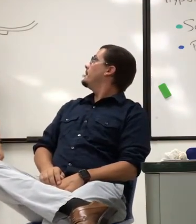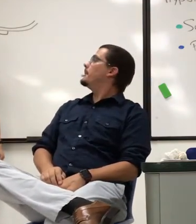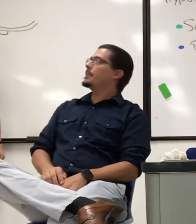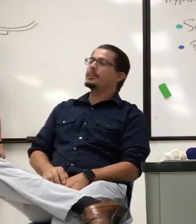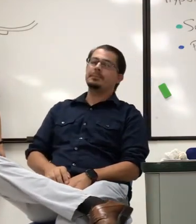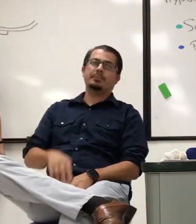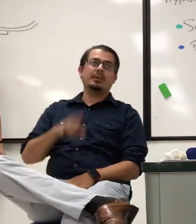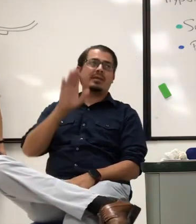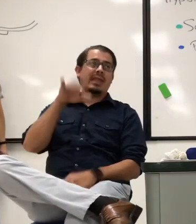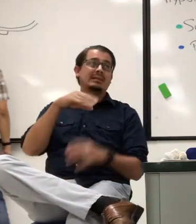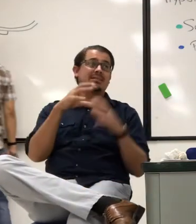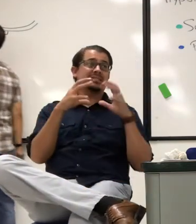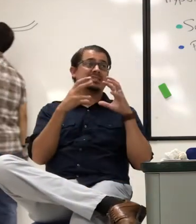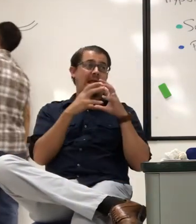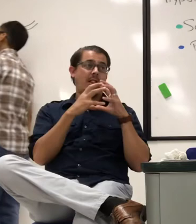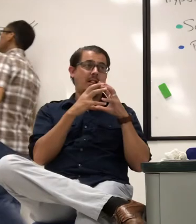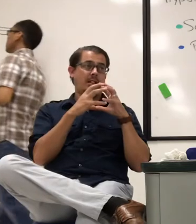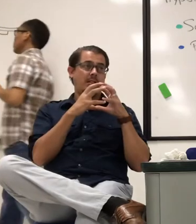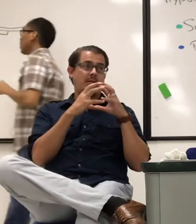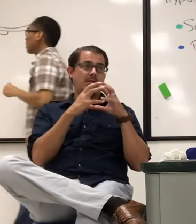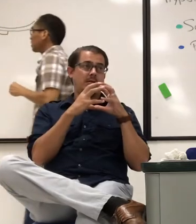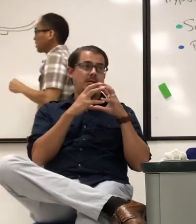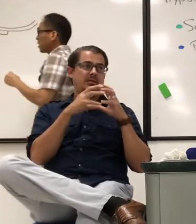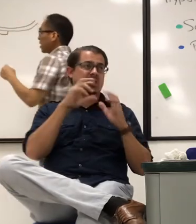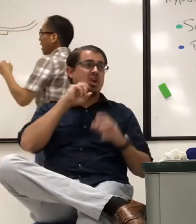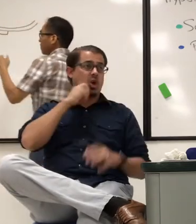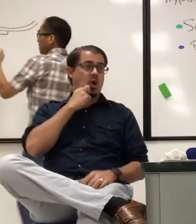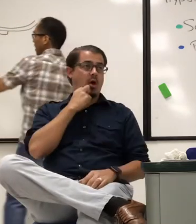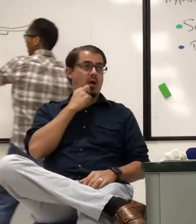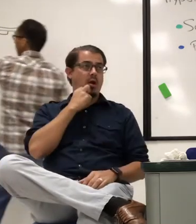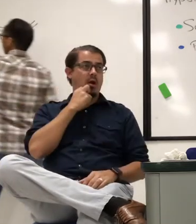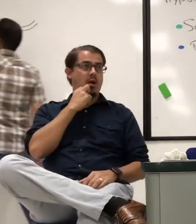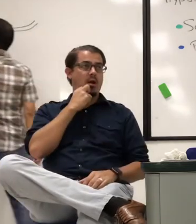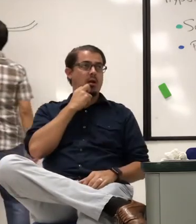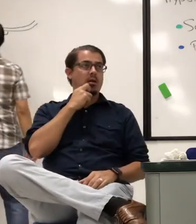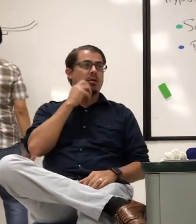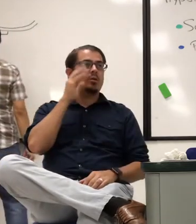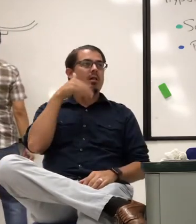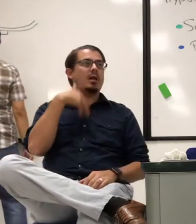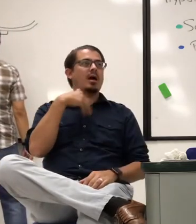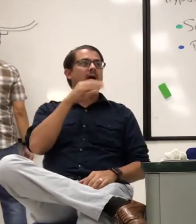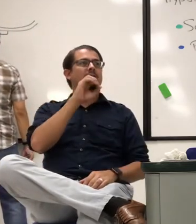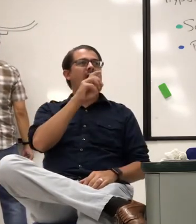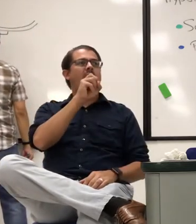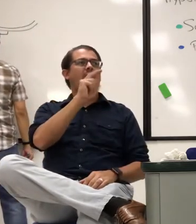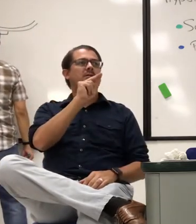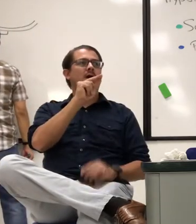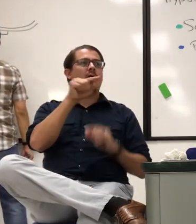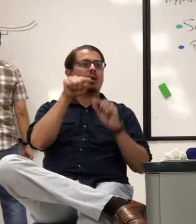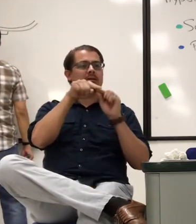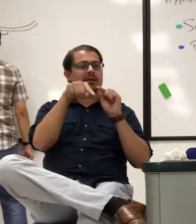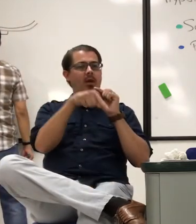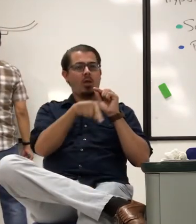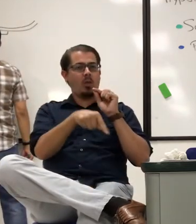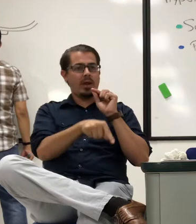There's the cell. It's a neuron. It's going to have its axon extend all the way